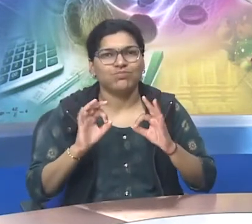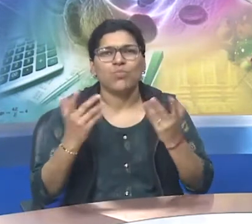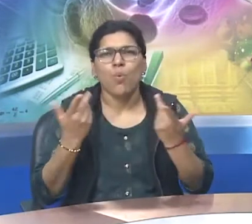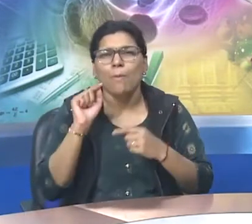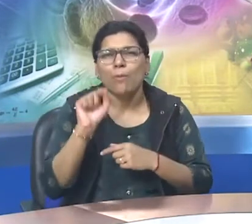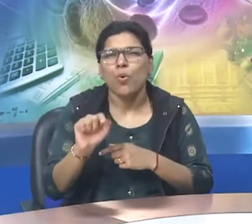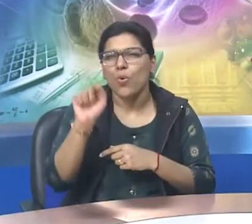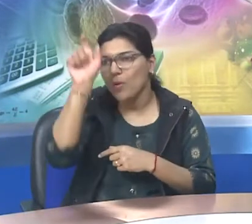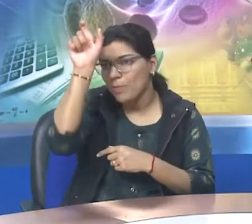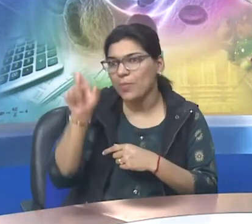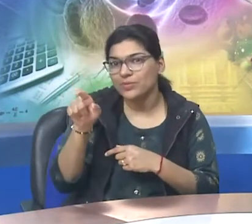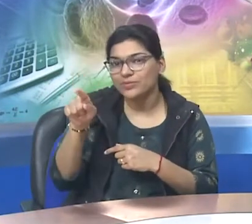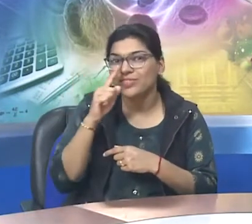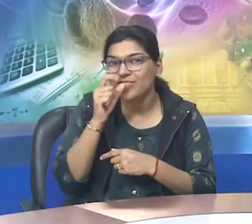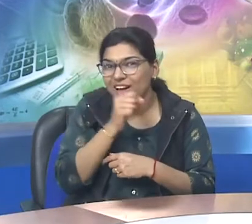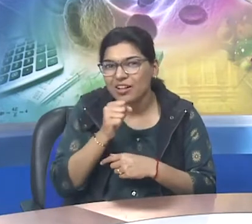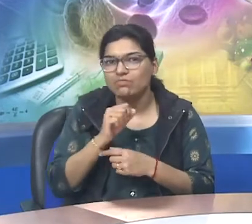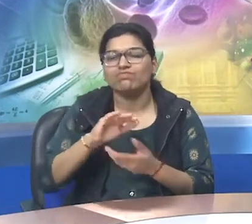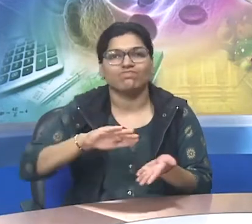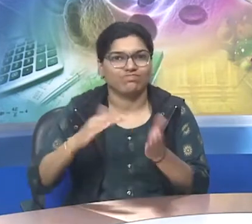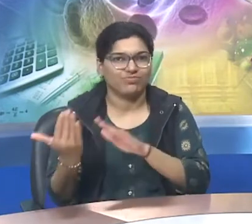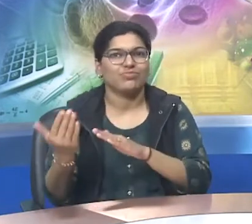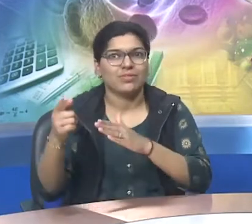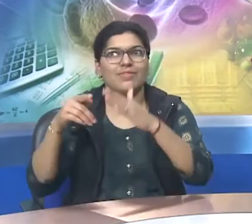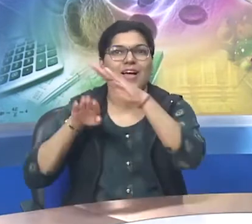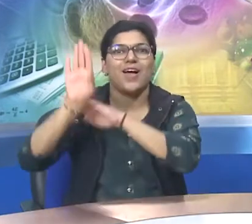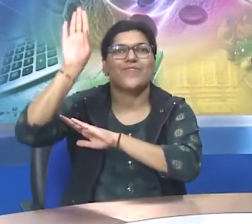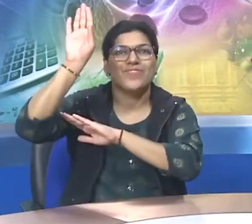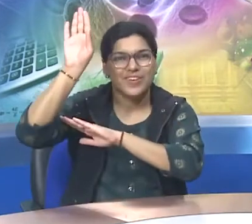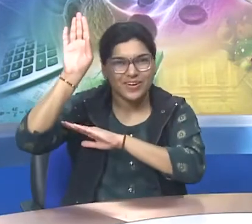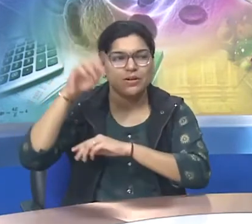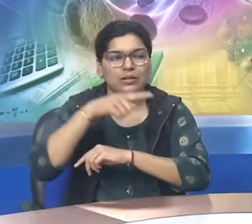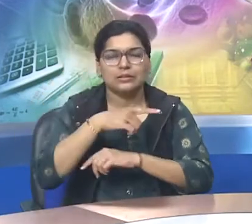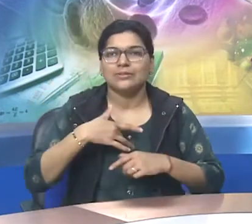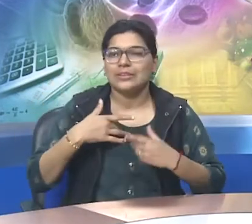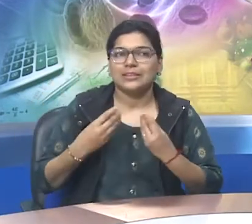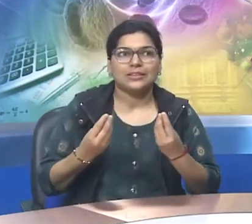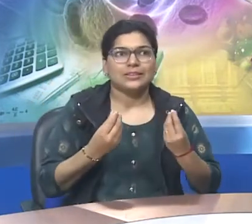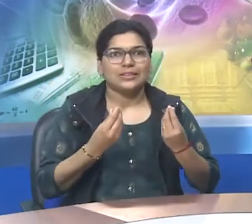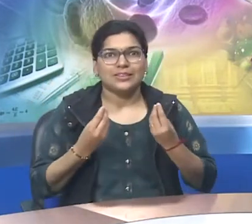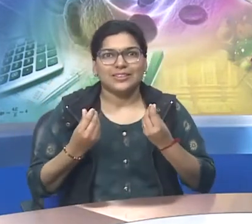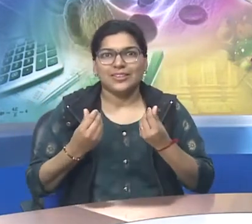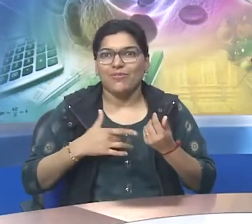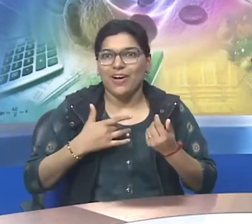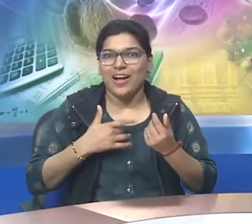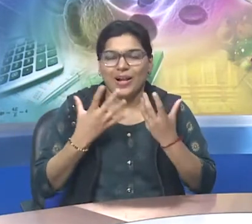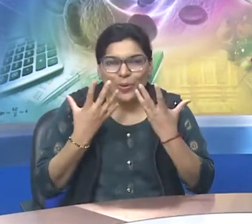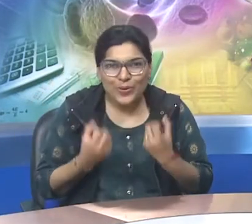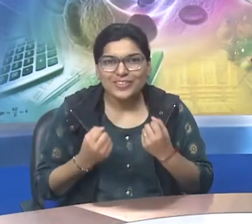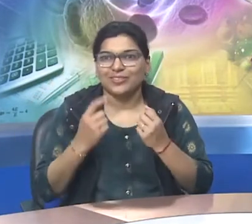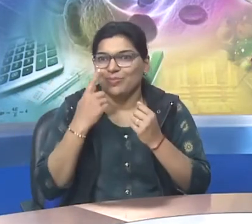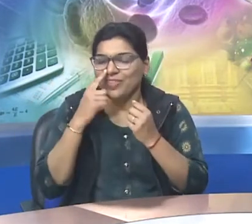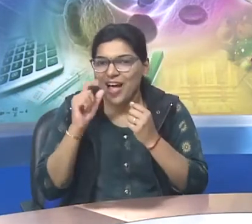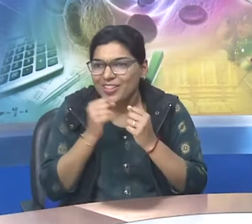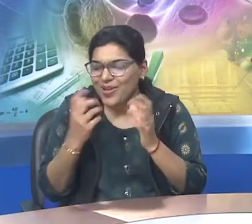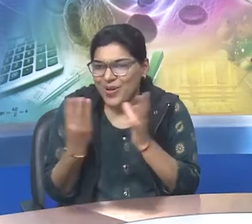didn't last for long, because everything has a time limit, and her grandmother has